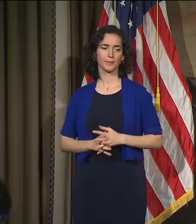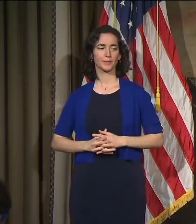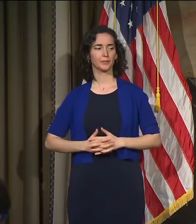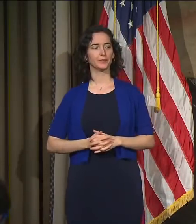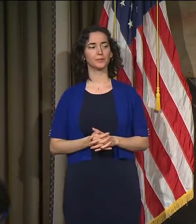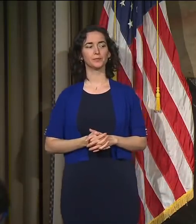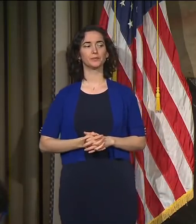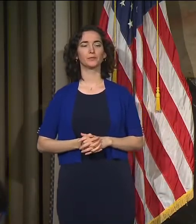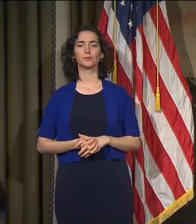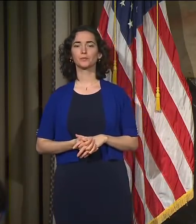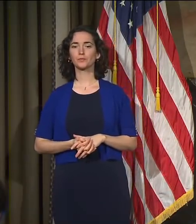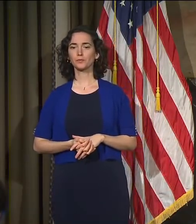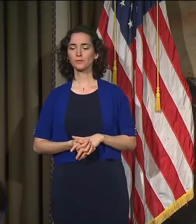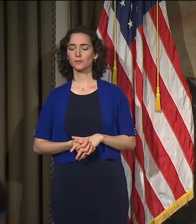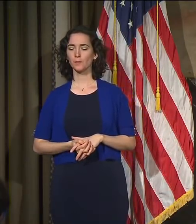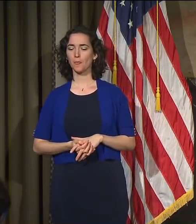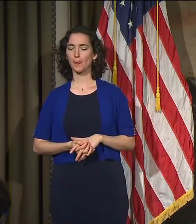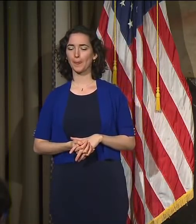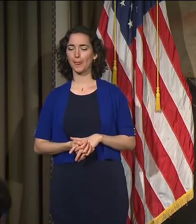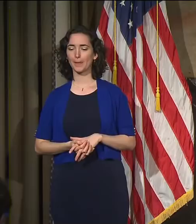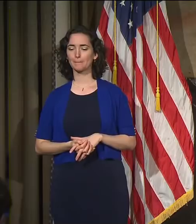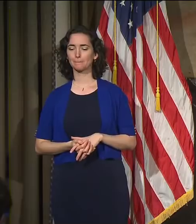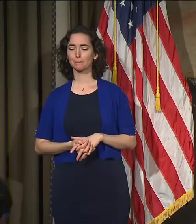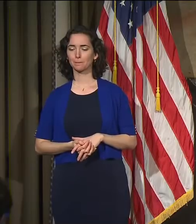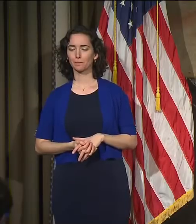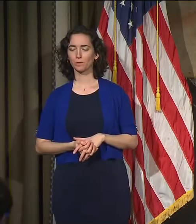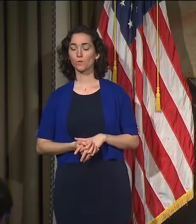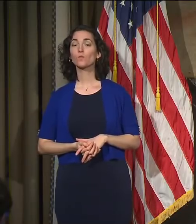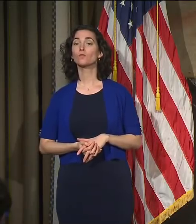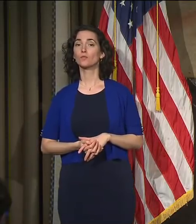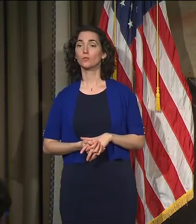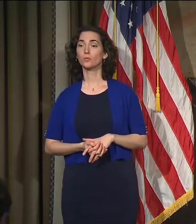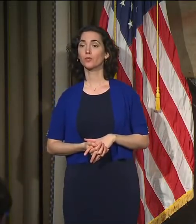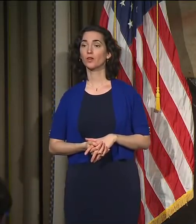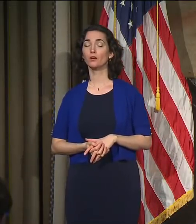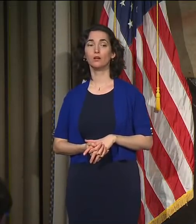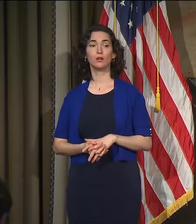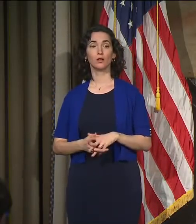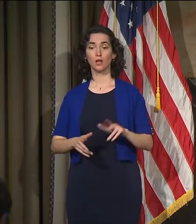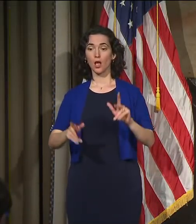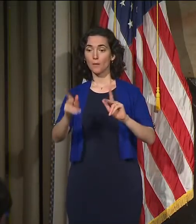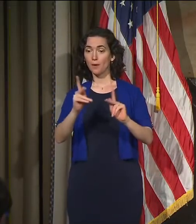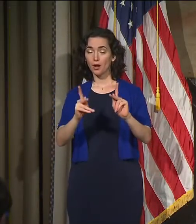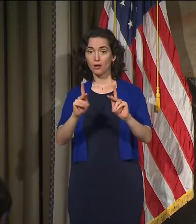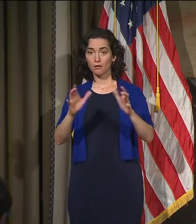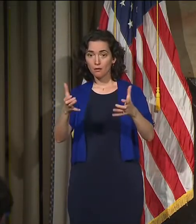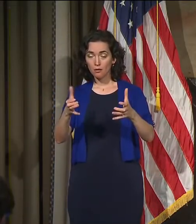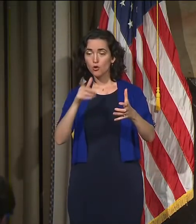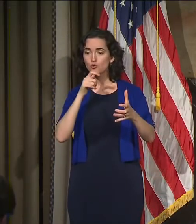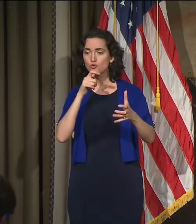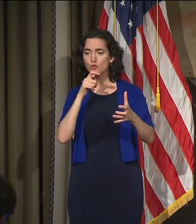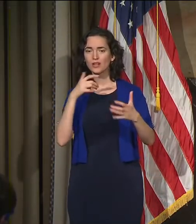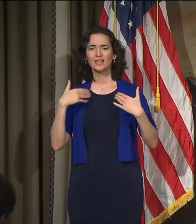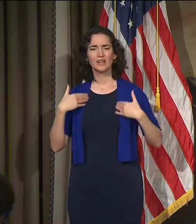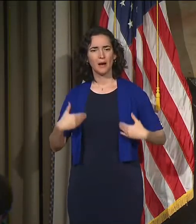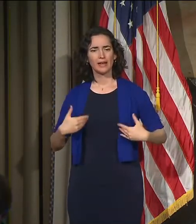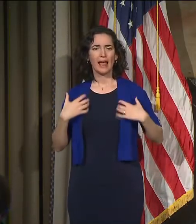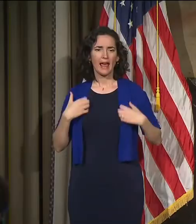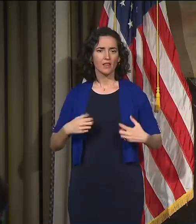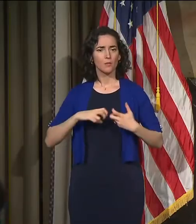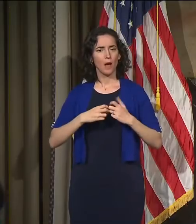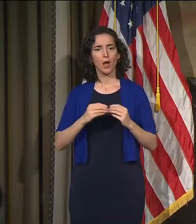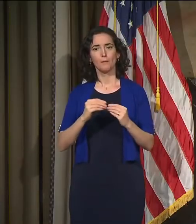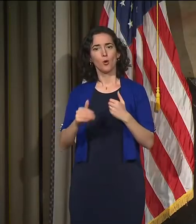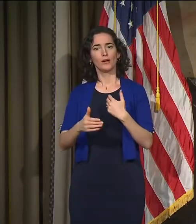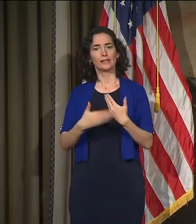We are working to get more and more of our vulnerable populations immunized, and it's really the same as it has